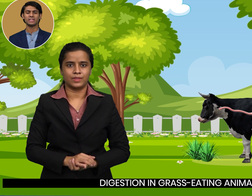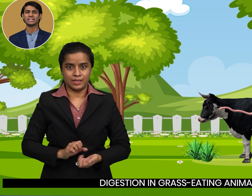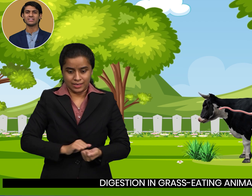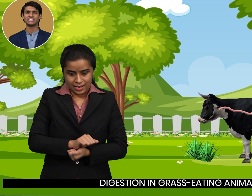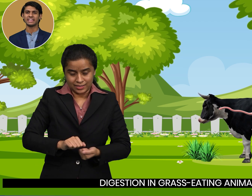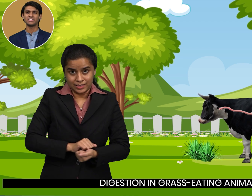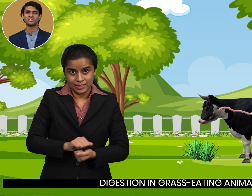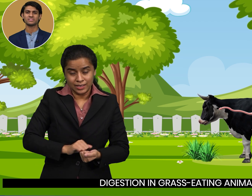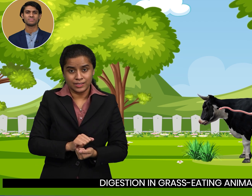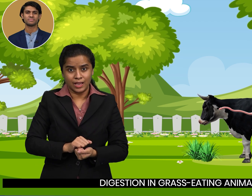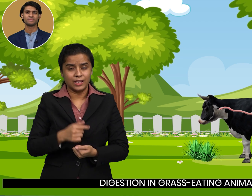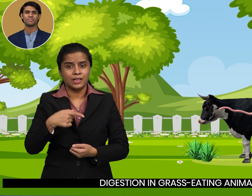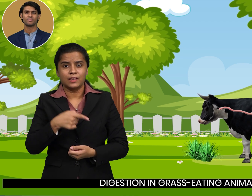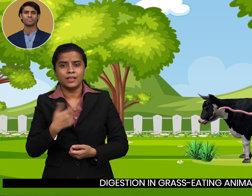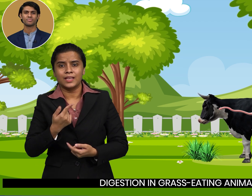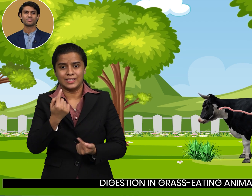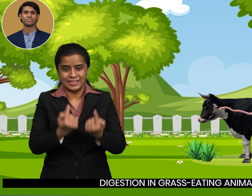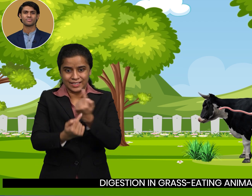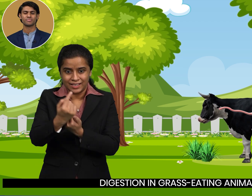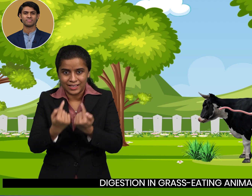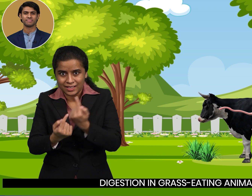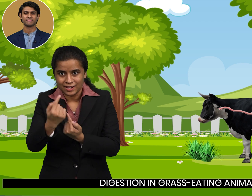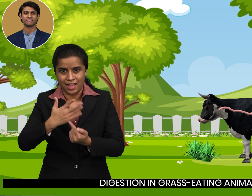Digestion in grass-eating animals.